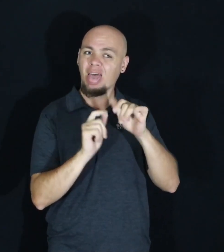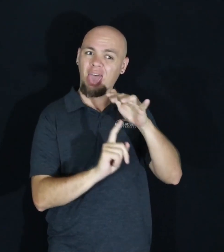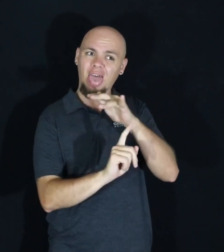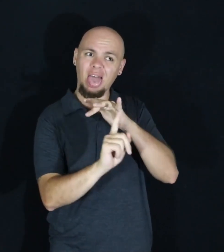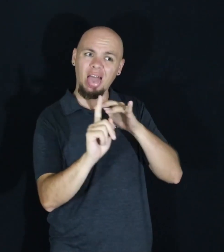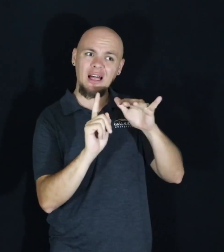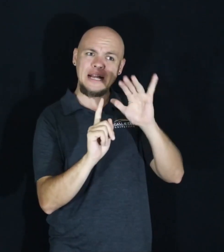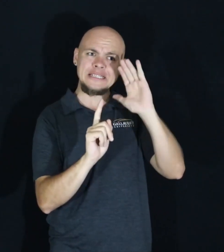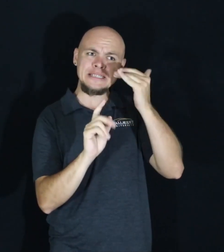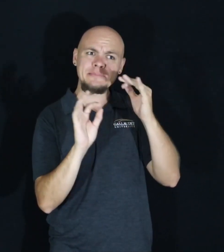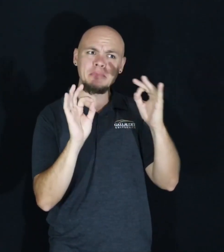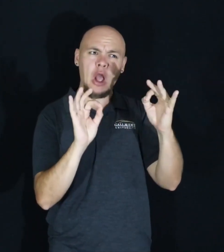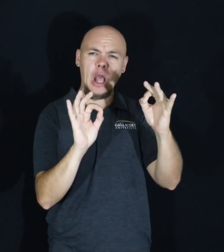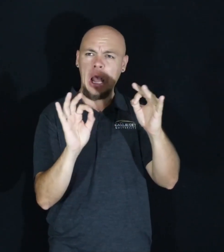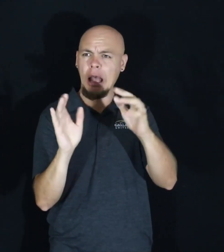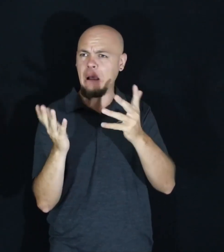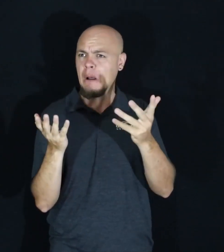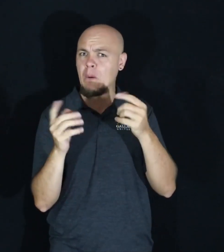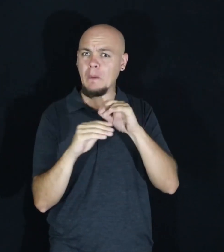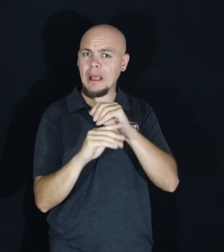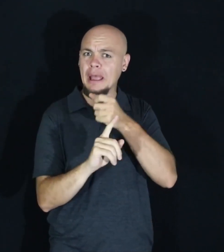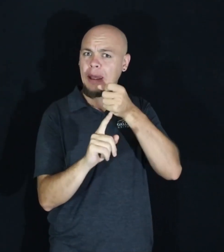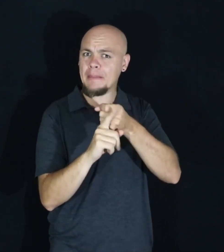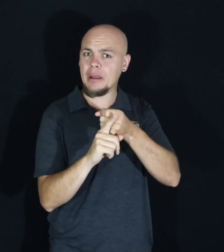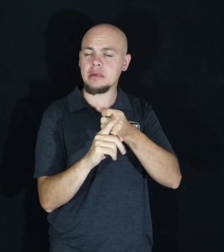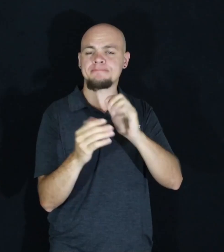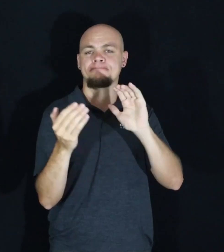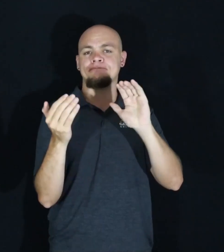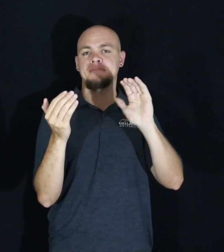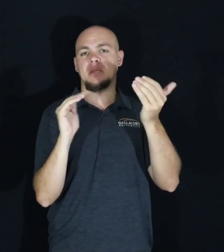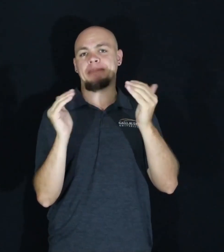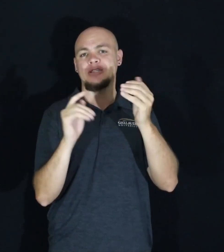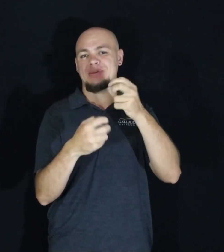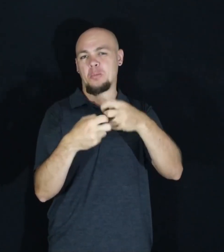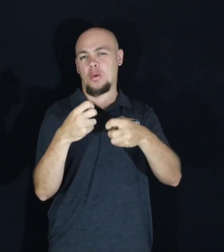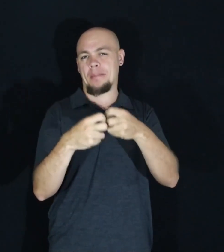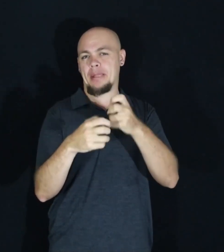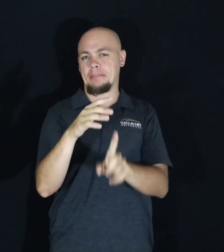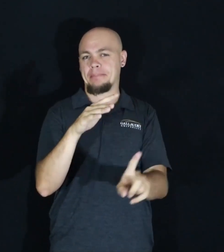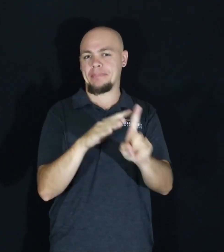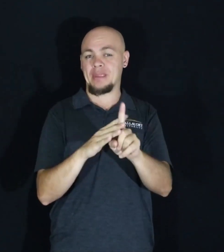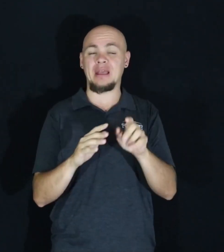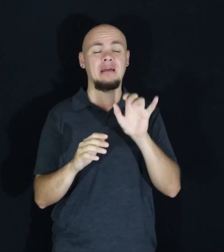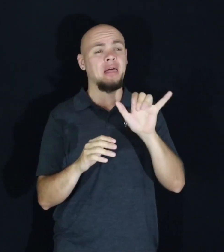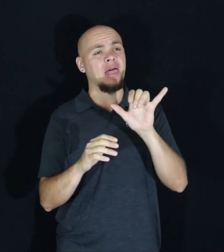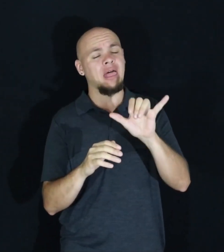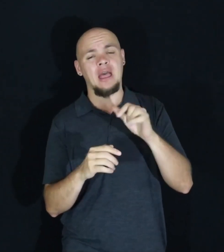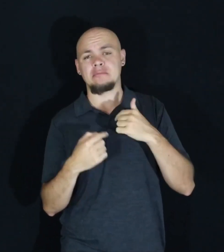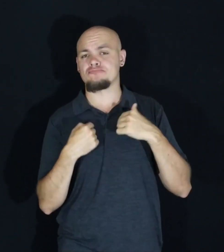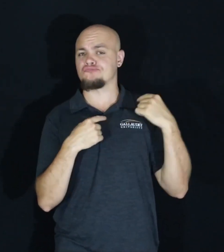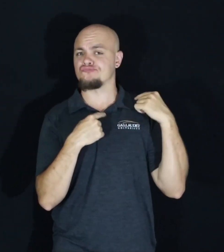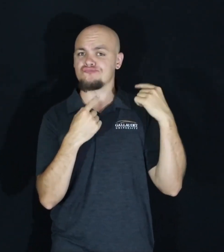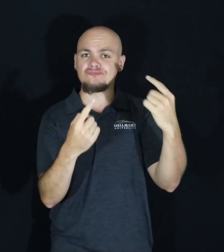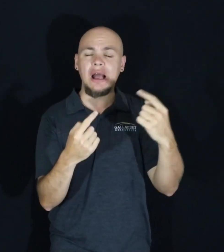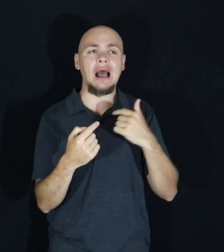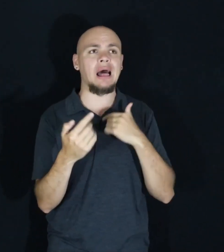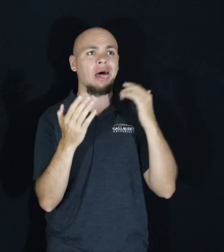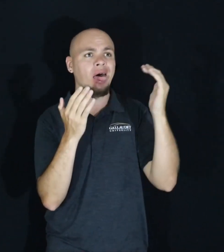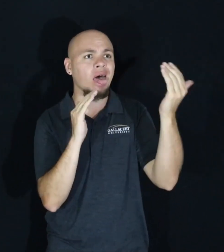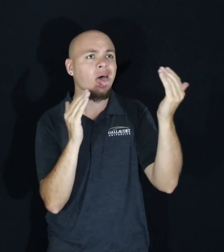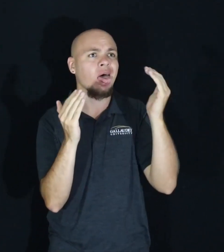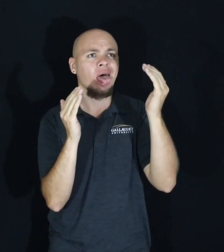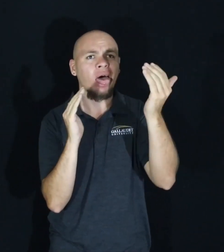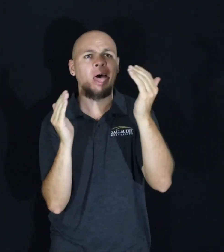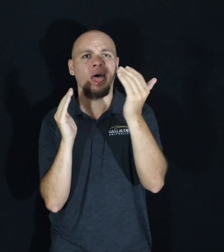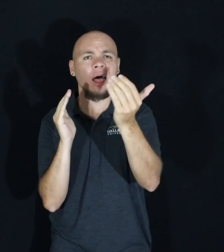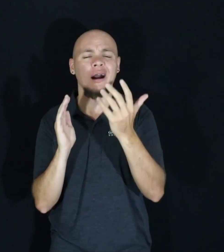to be perfect? Huge comparison issues. I have struggled with these issues for as long as I can remember.